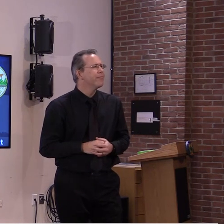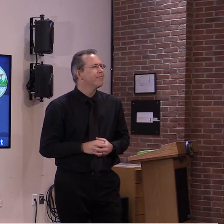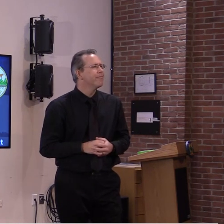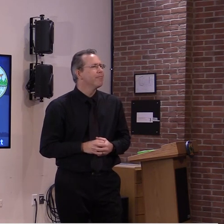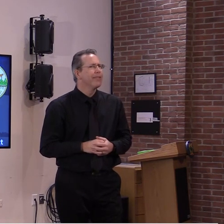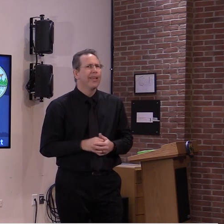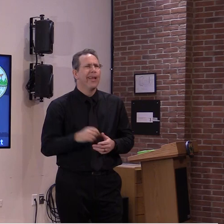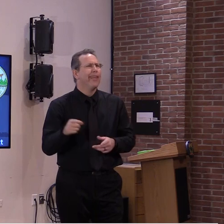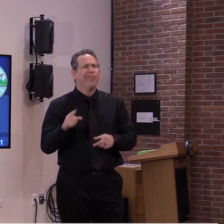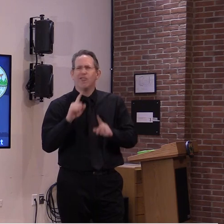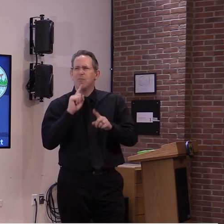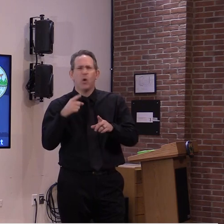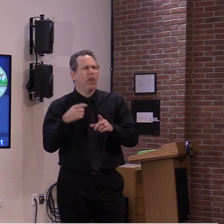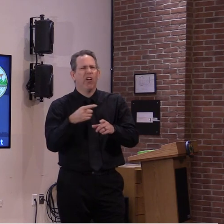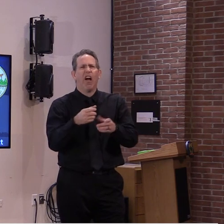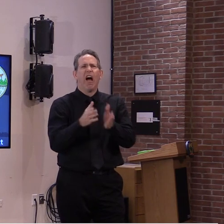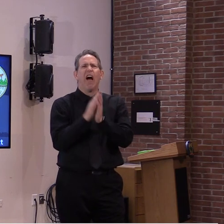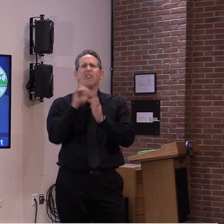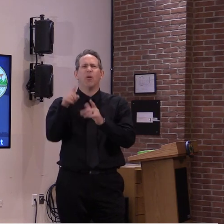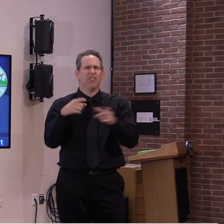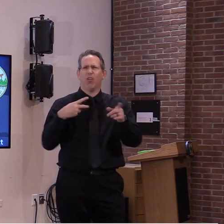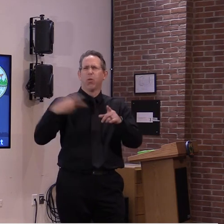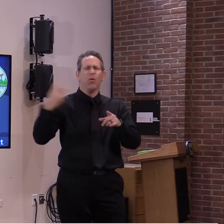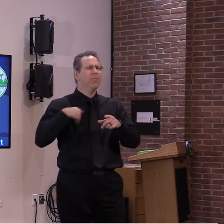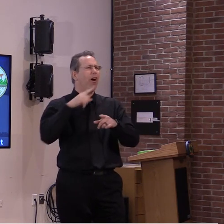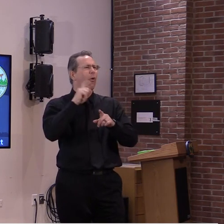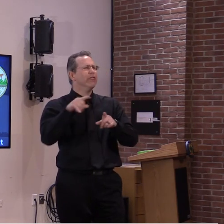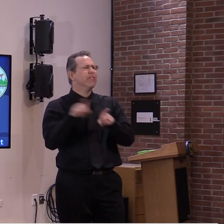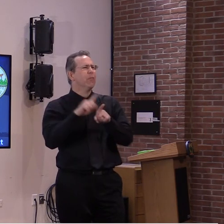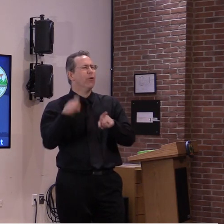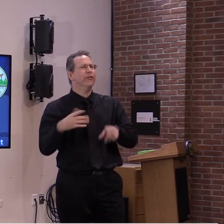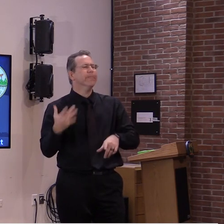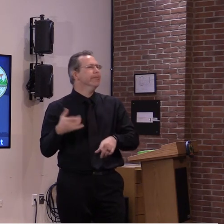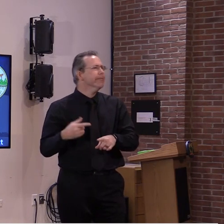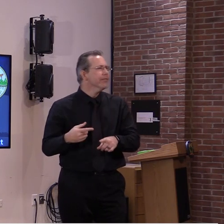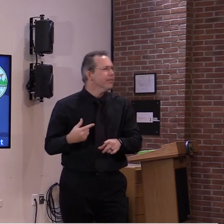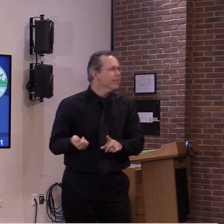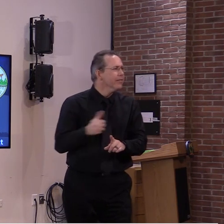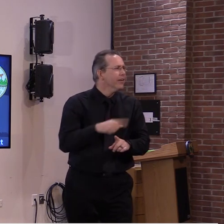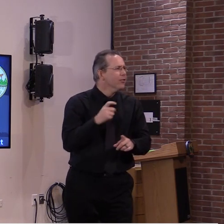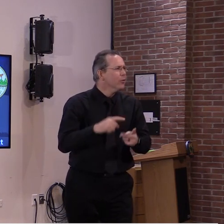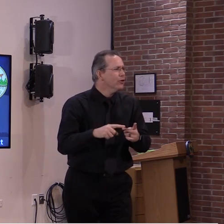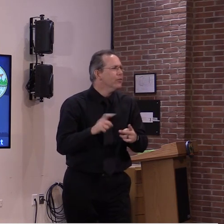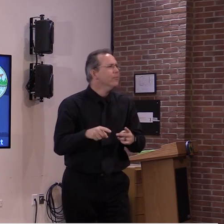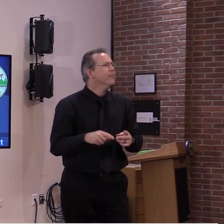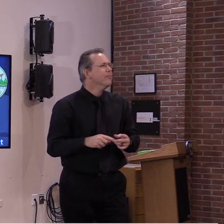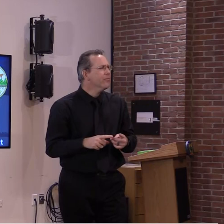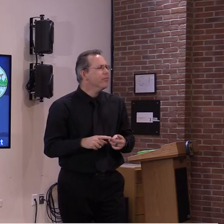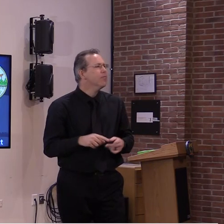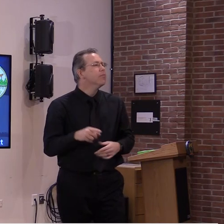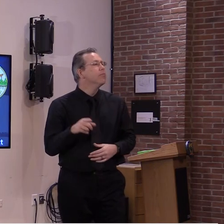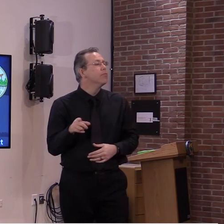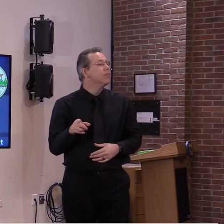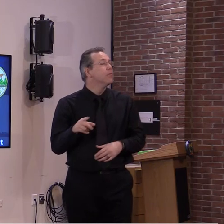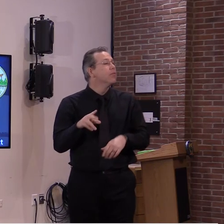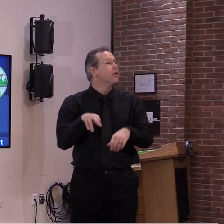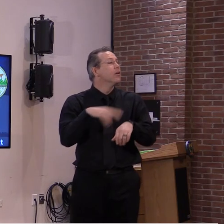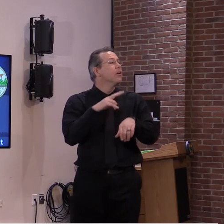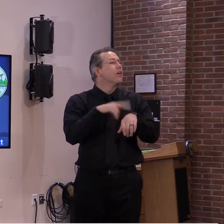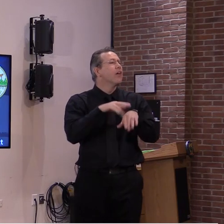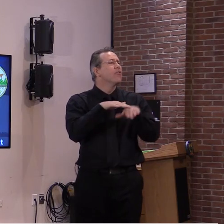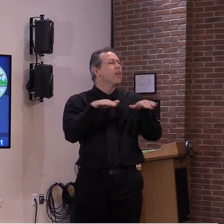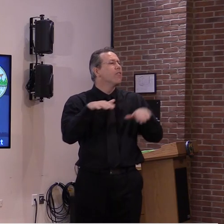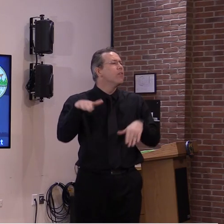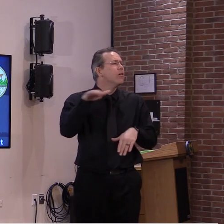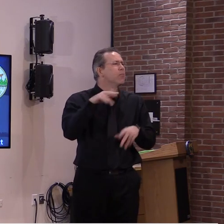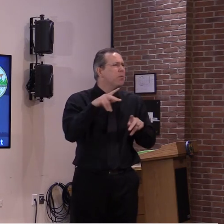it. Nationally, there's been some criticism I've seen that the vaccination programs aren't rolling out as fast as possible. And